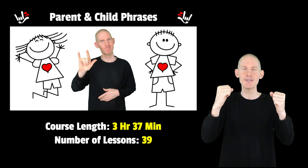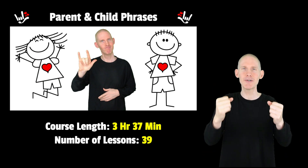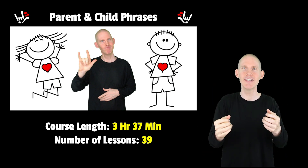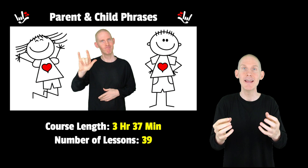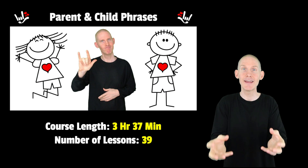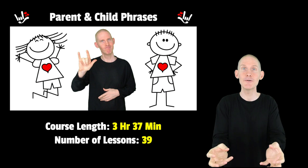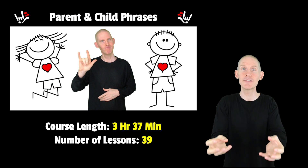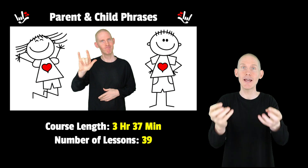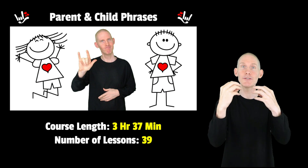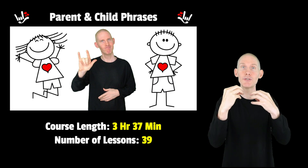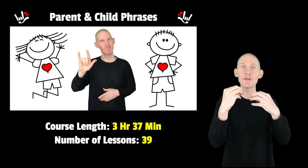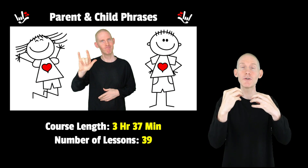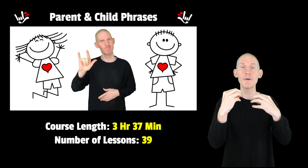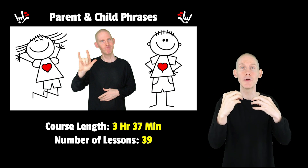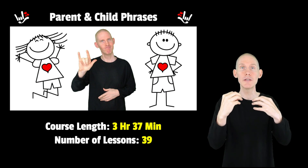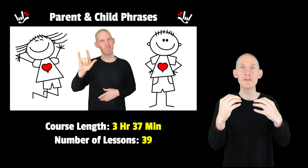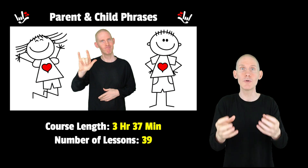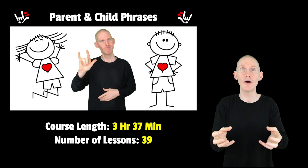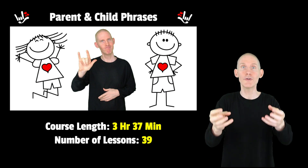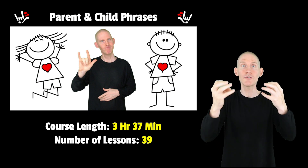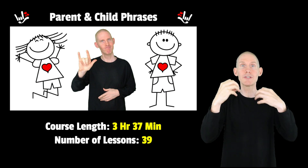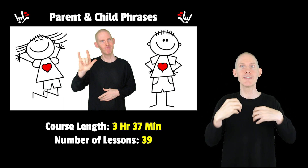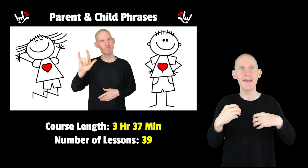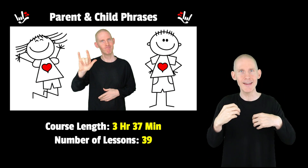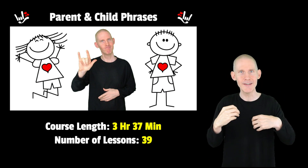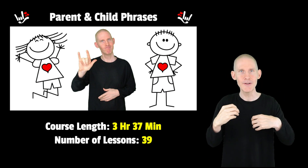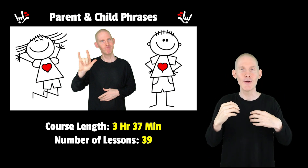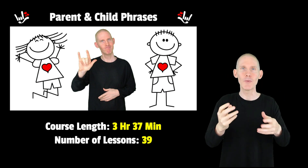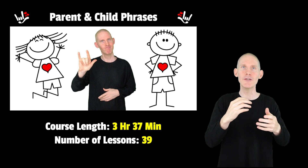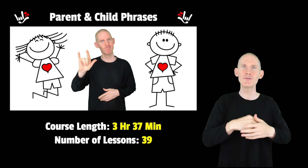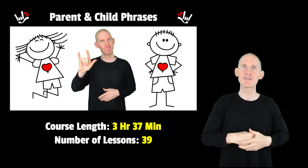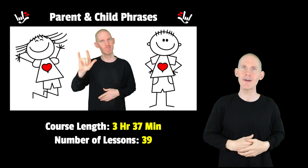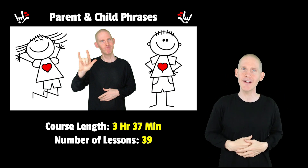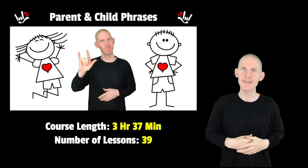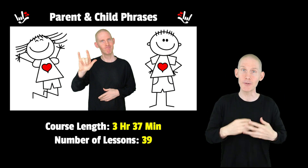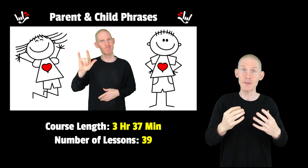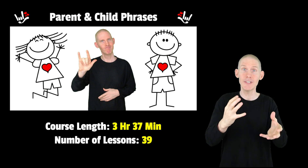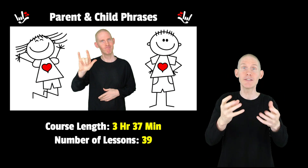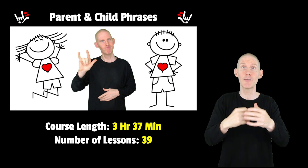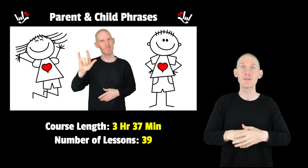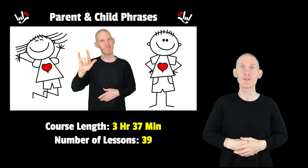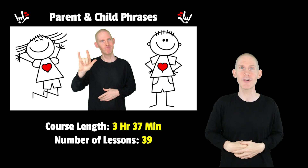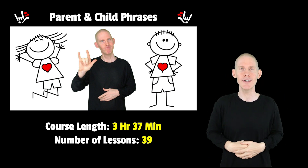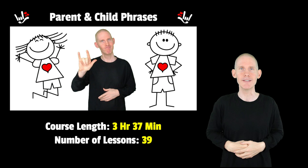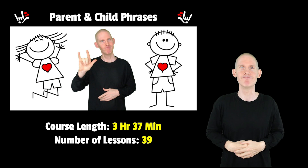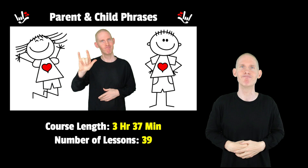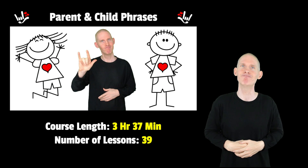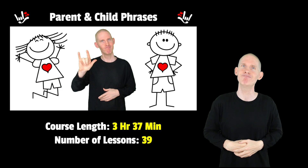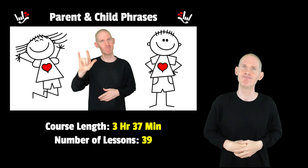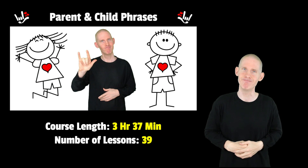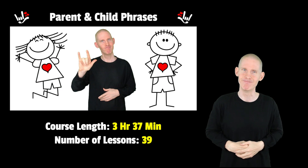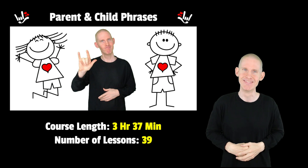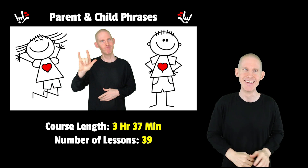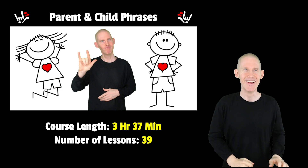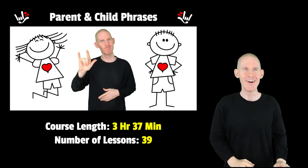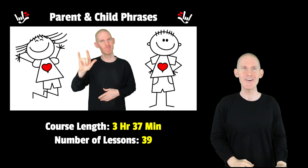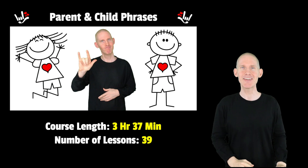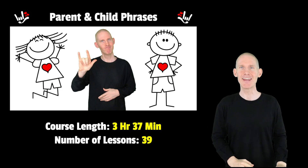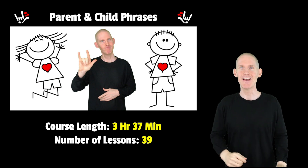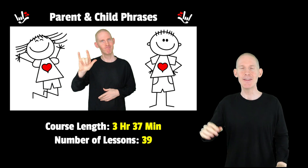Frustrating. They don't test you on your ability to understand when you sign, where you see someone signing. Okay, this